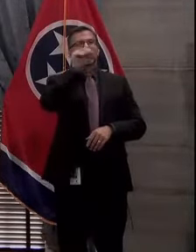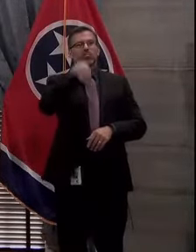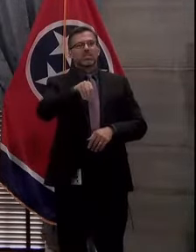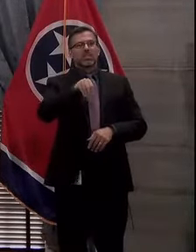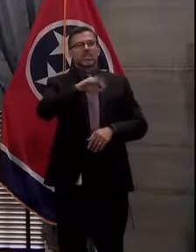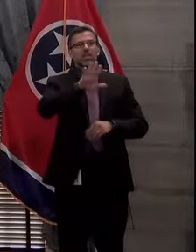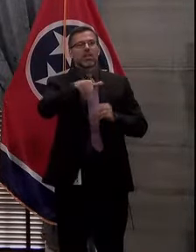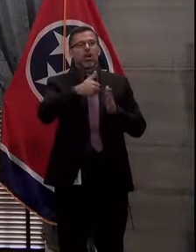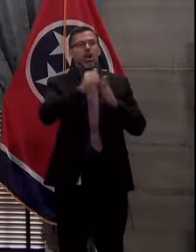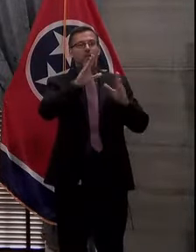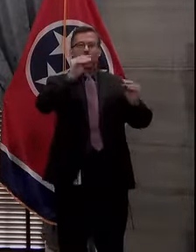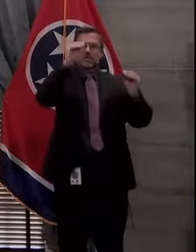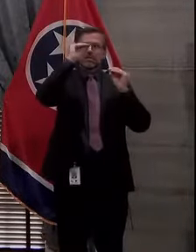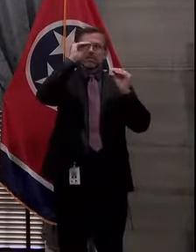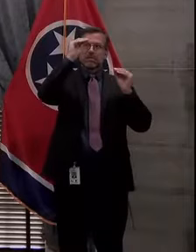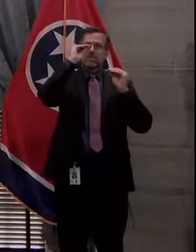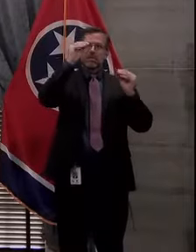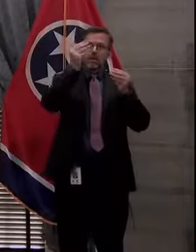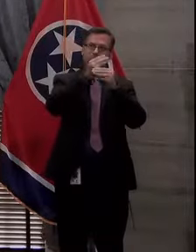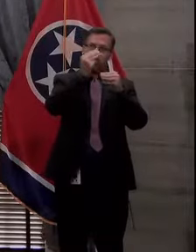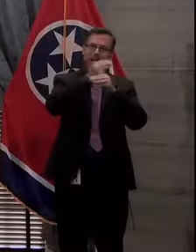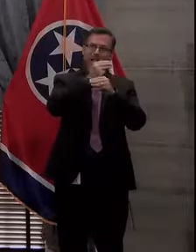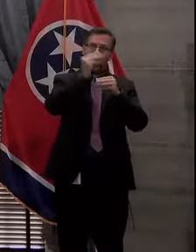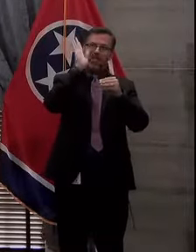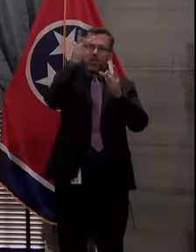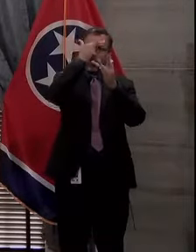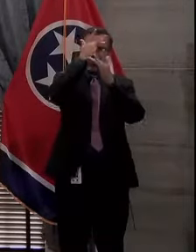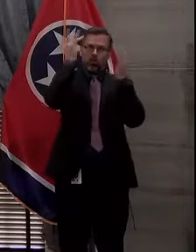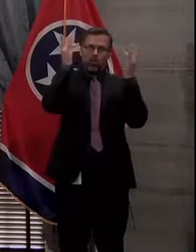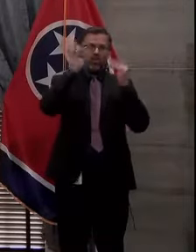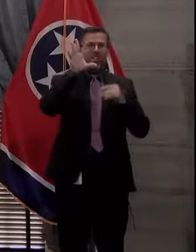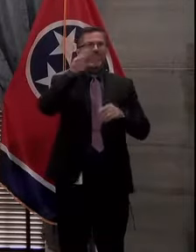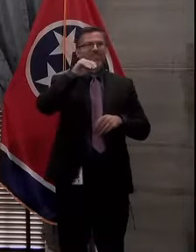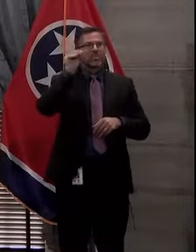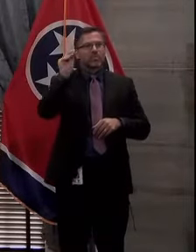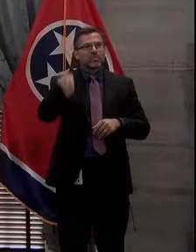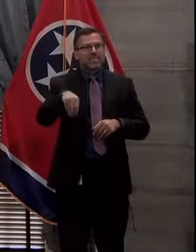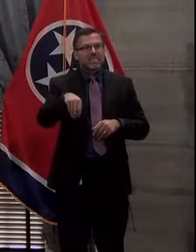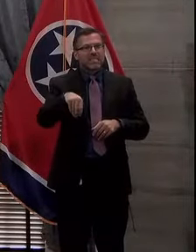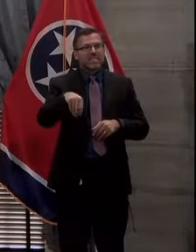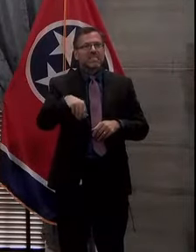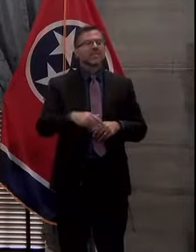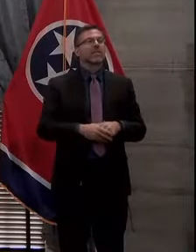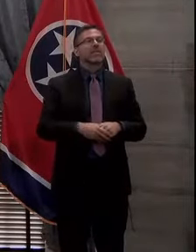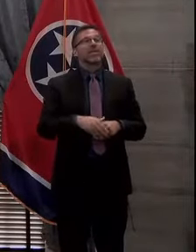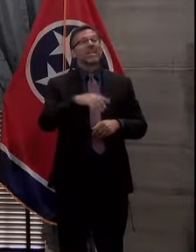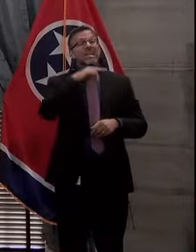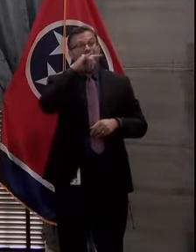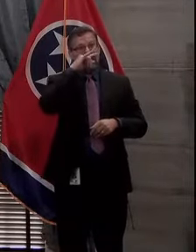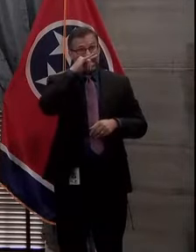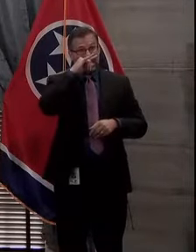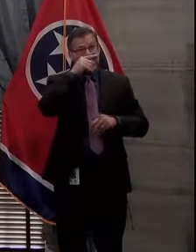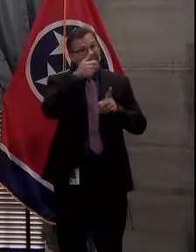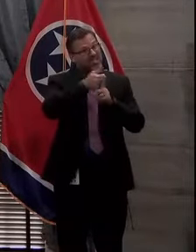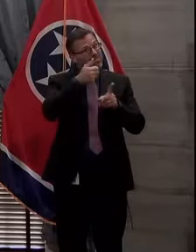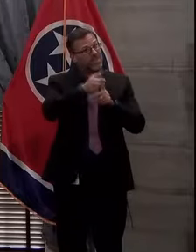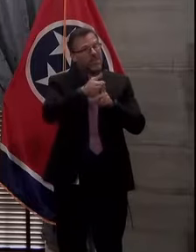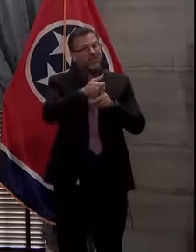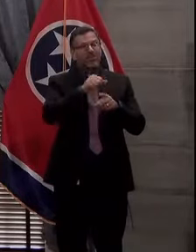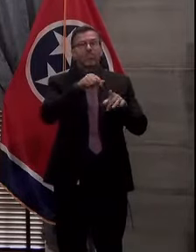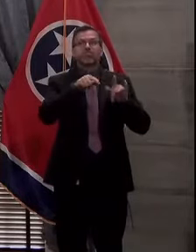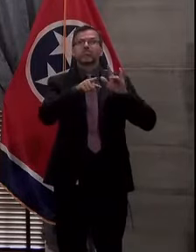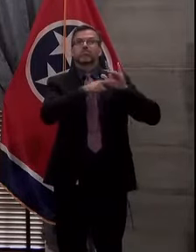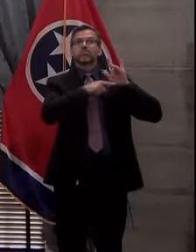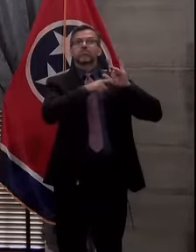attainment in math that they received in the year before. The longer our children are out of the classroom, the